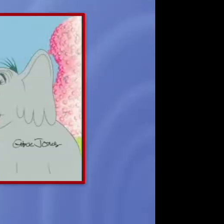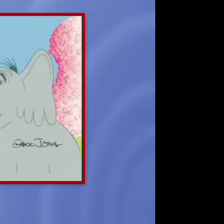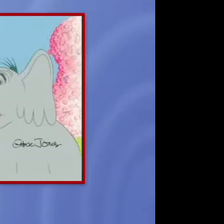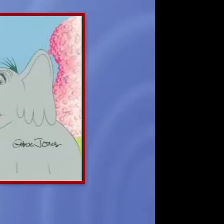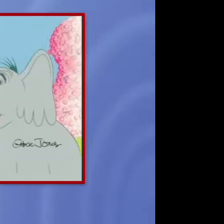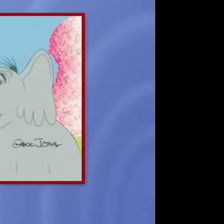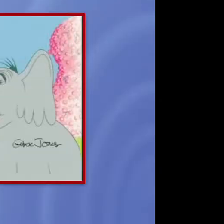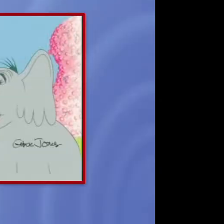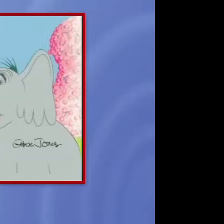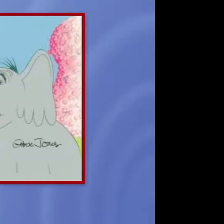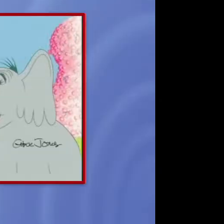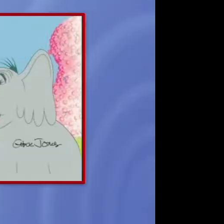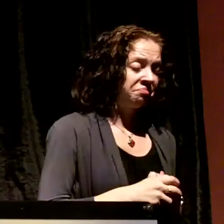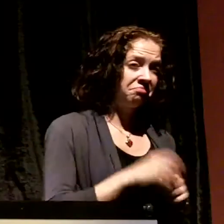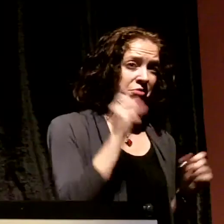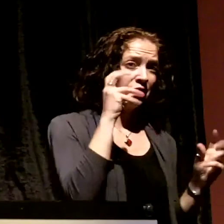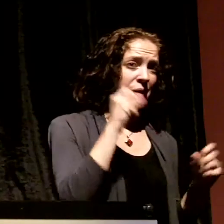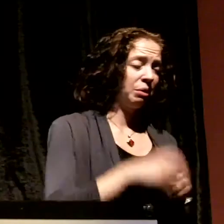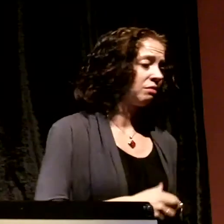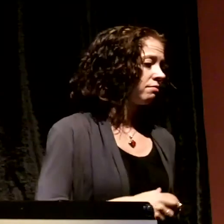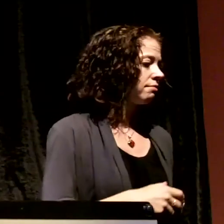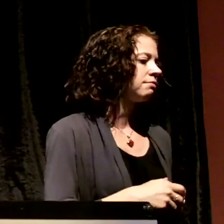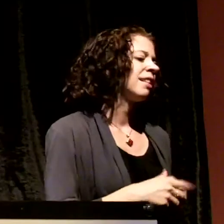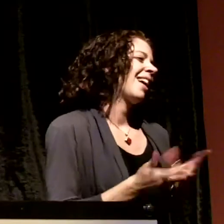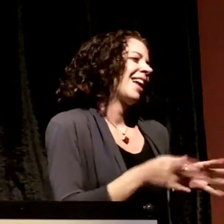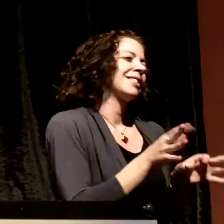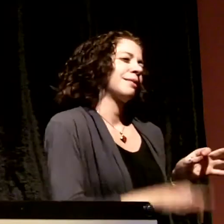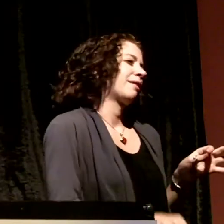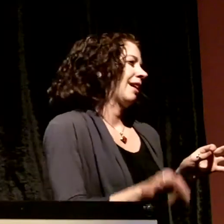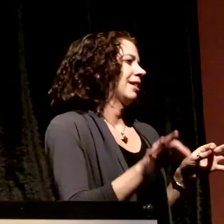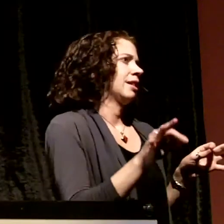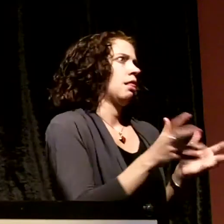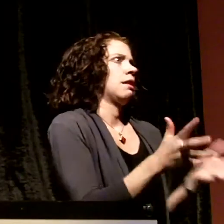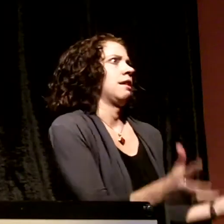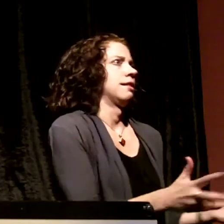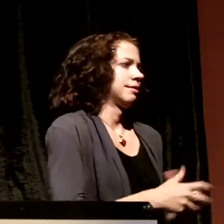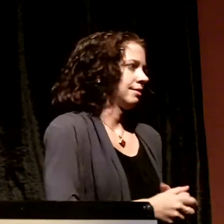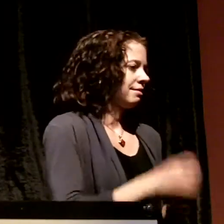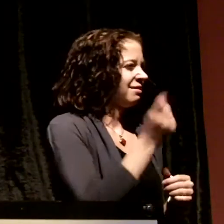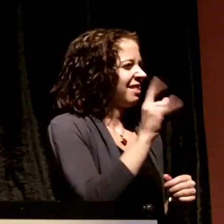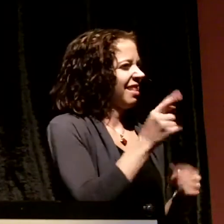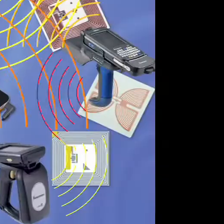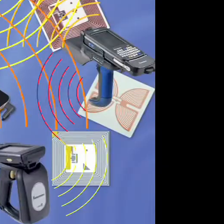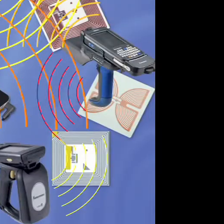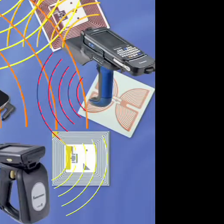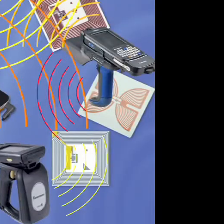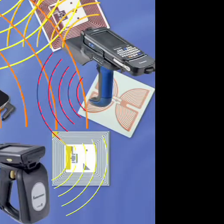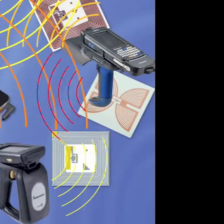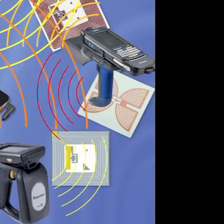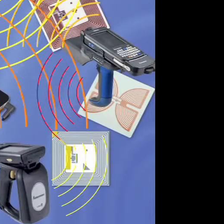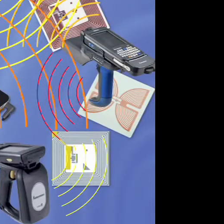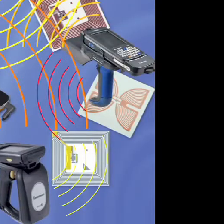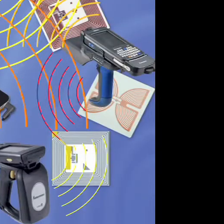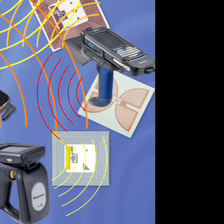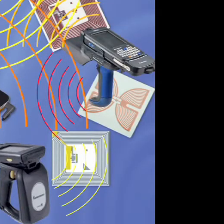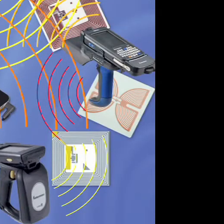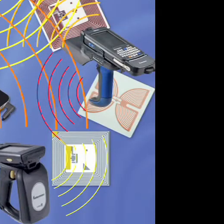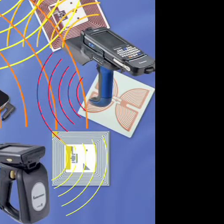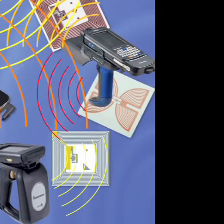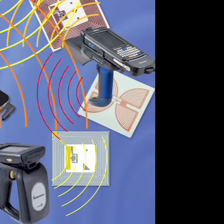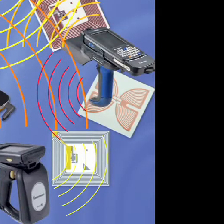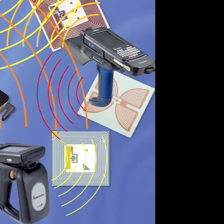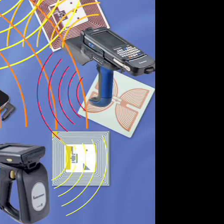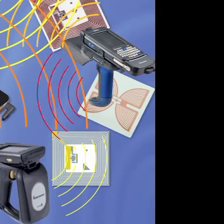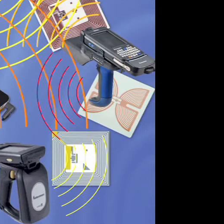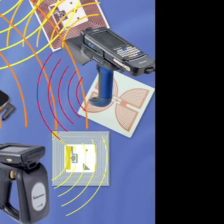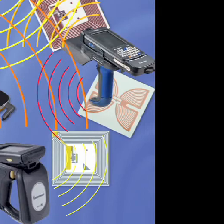incredible. And I oversimplify. This happens in an environment that usually has multiple tags all